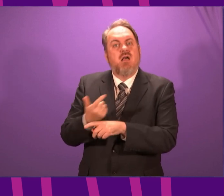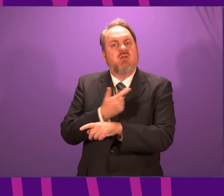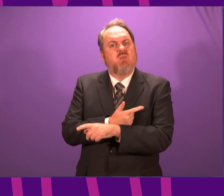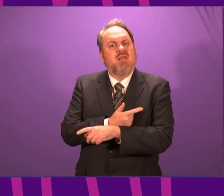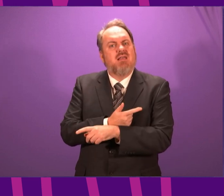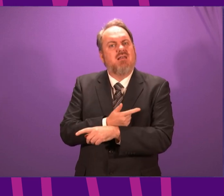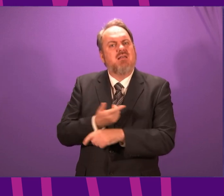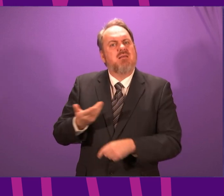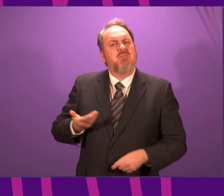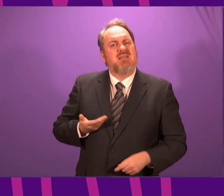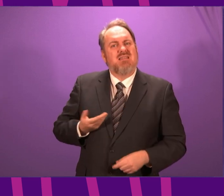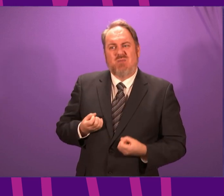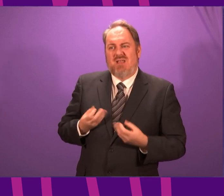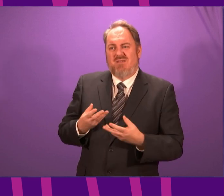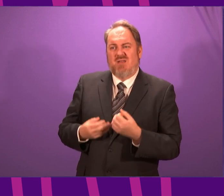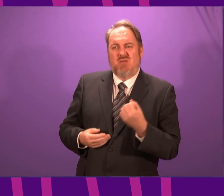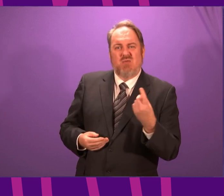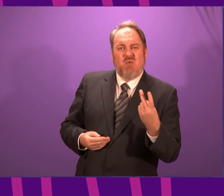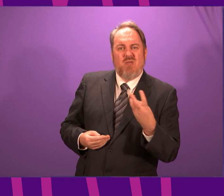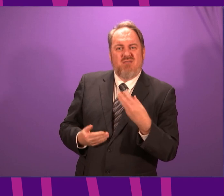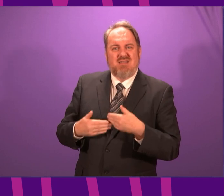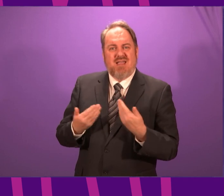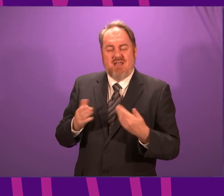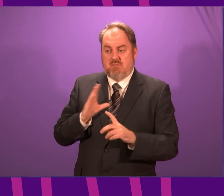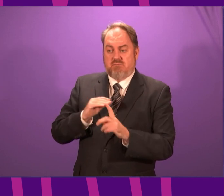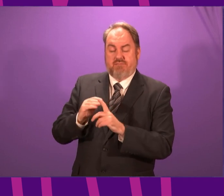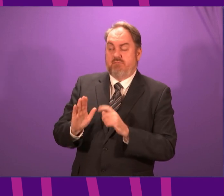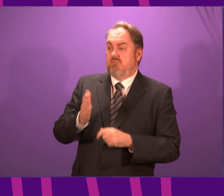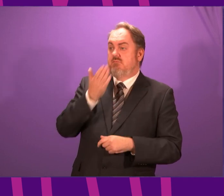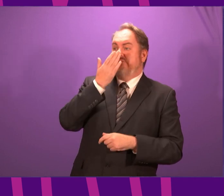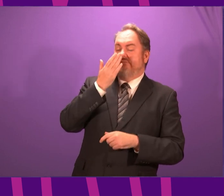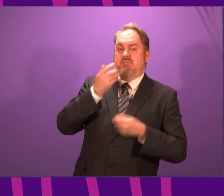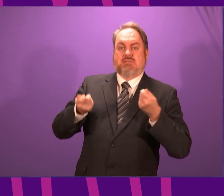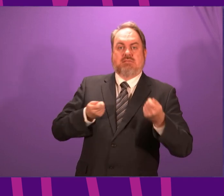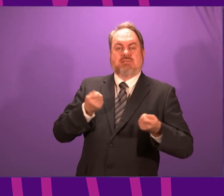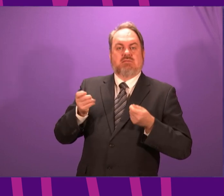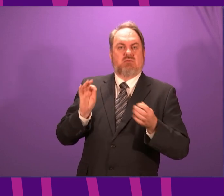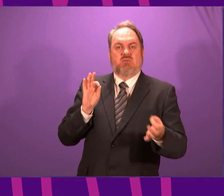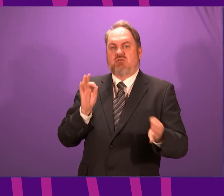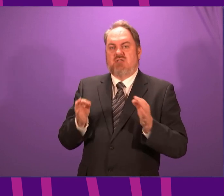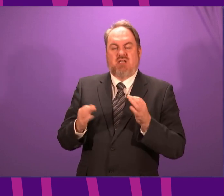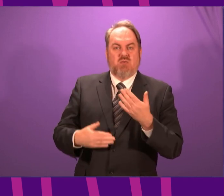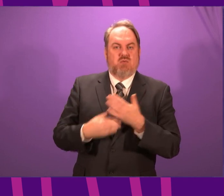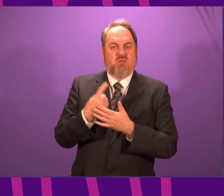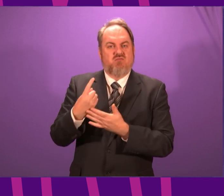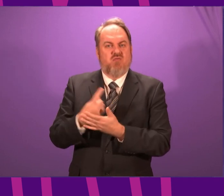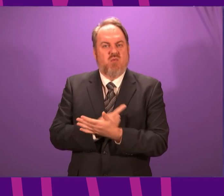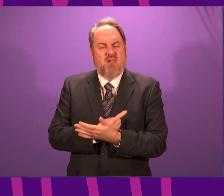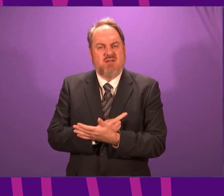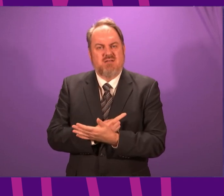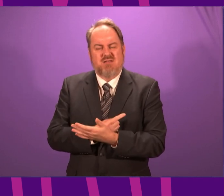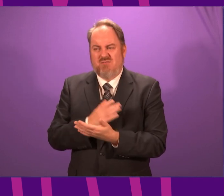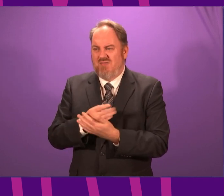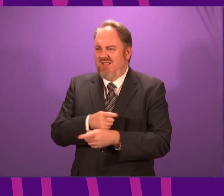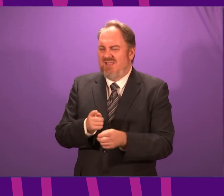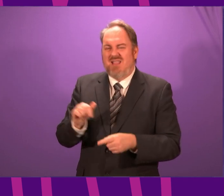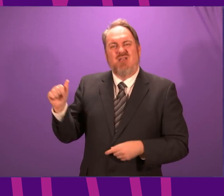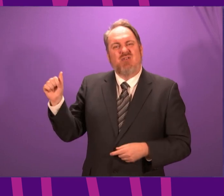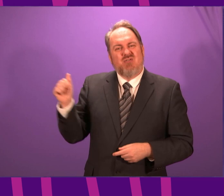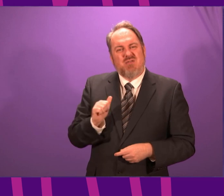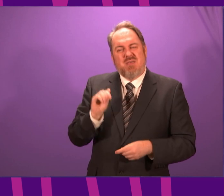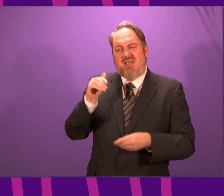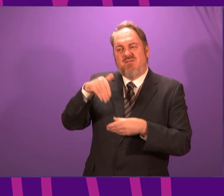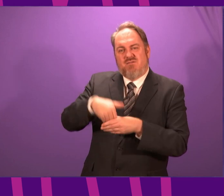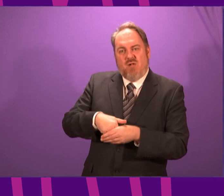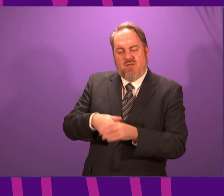given two, three days to respond to this government's framework before today's debate. And many spoke out about the need to be in the room where those